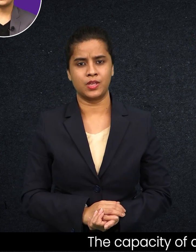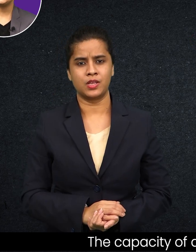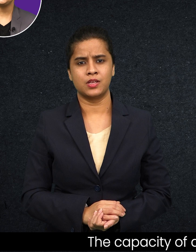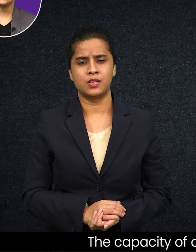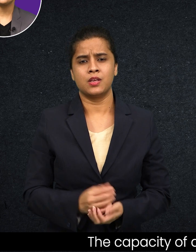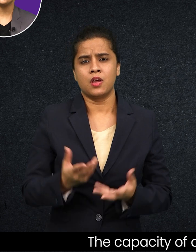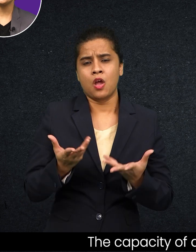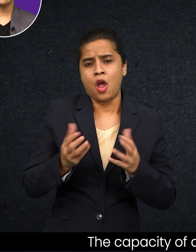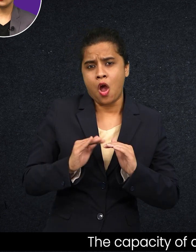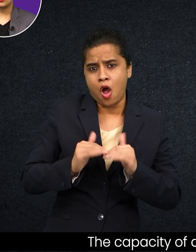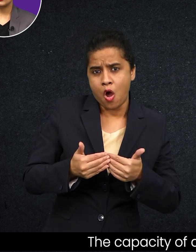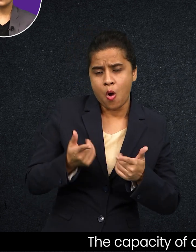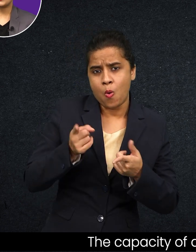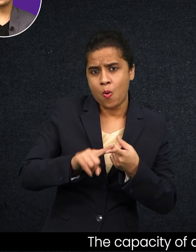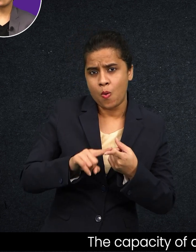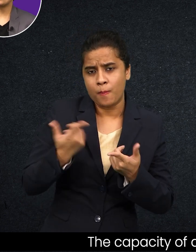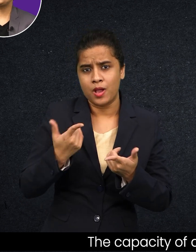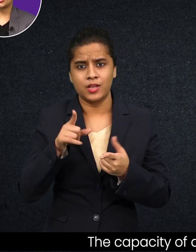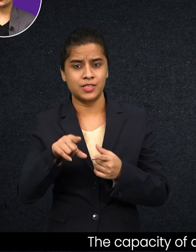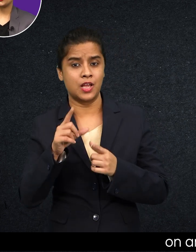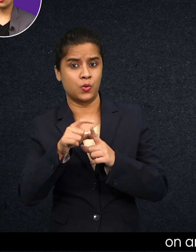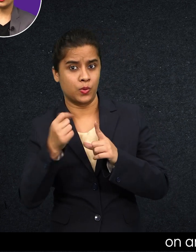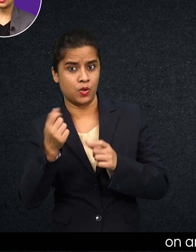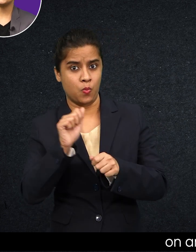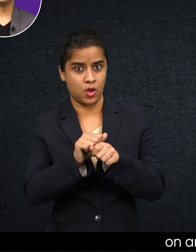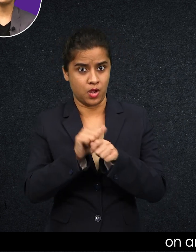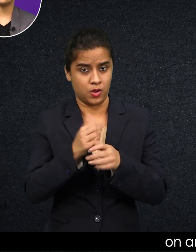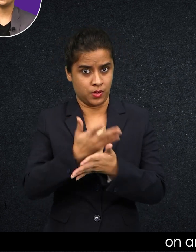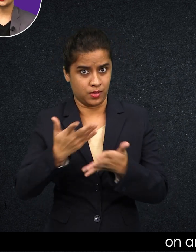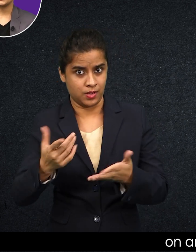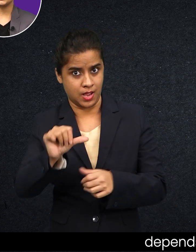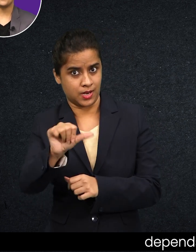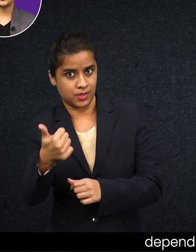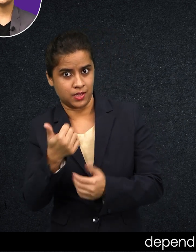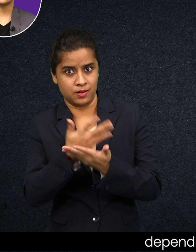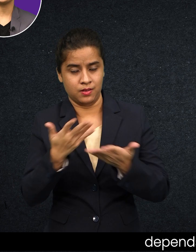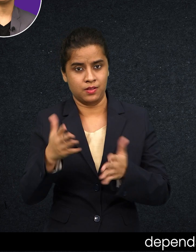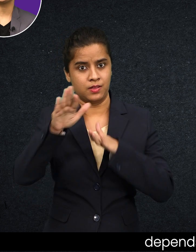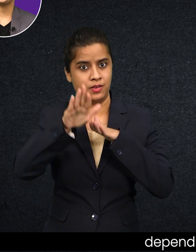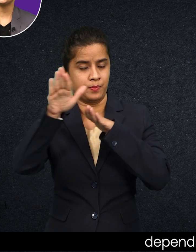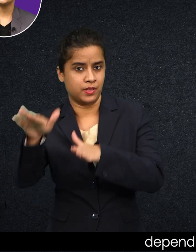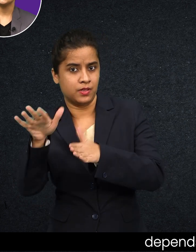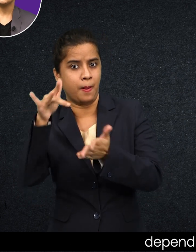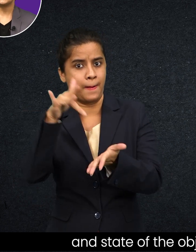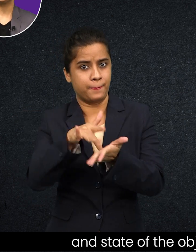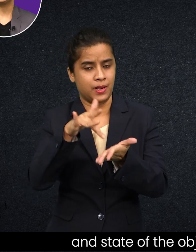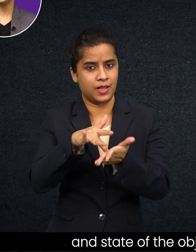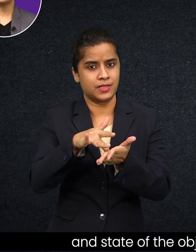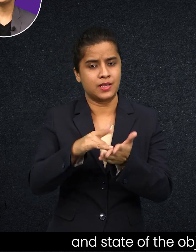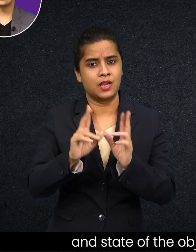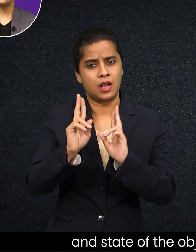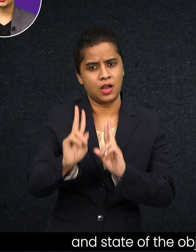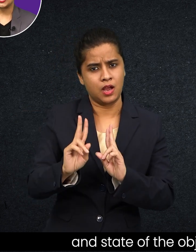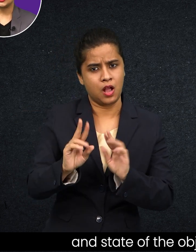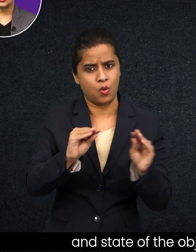The capacity of doing a work by an object on another object depends on the position and state